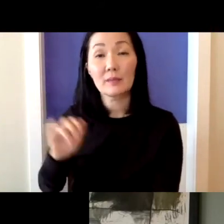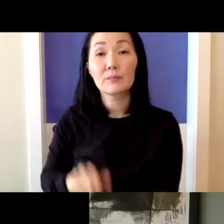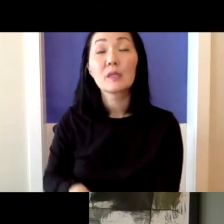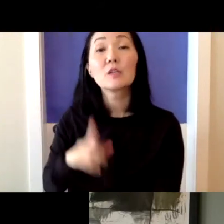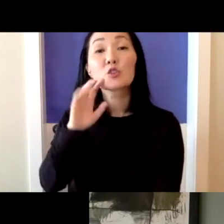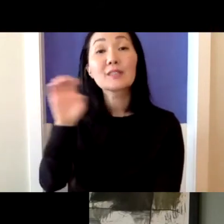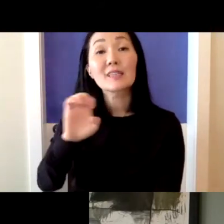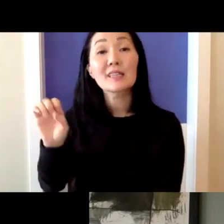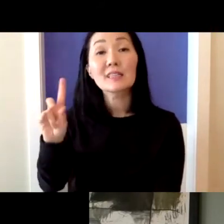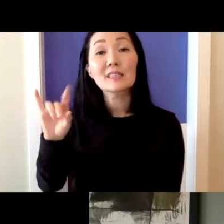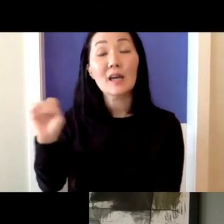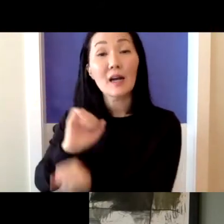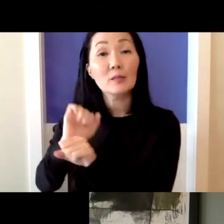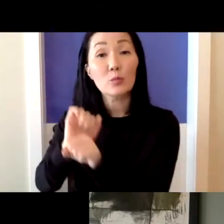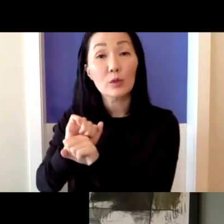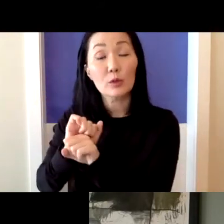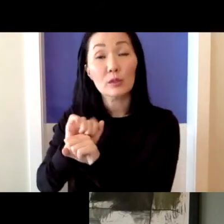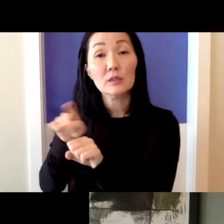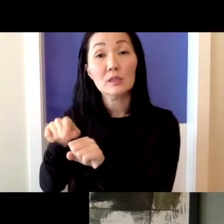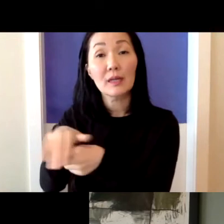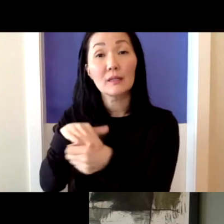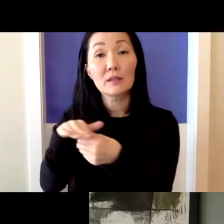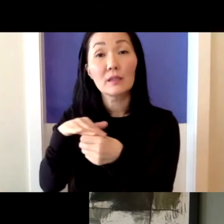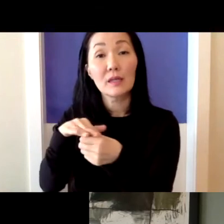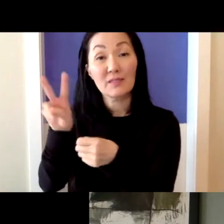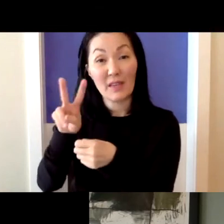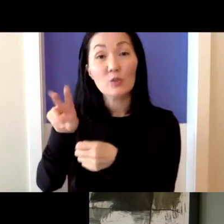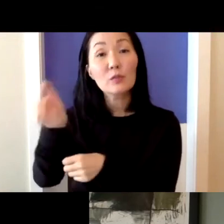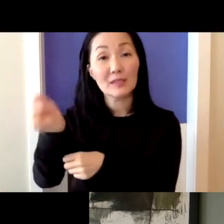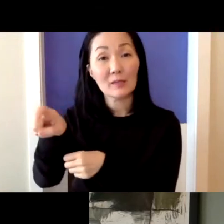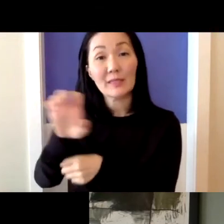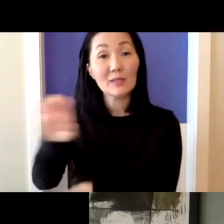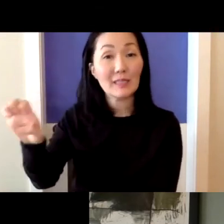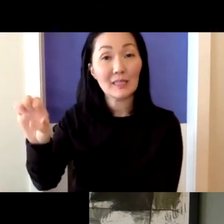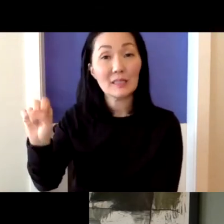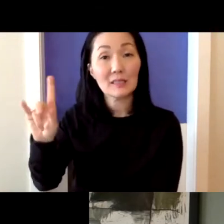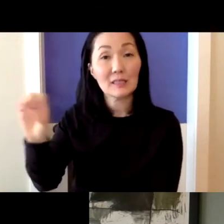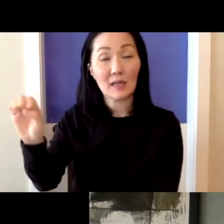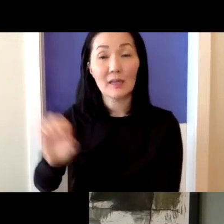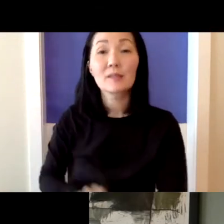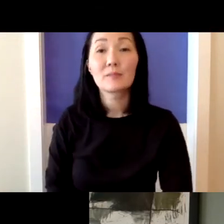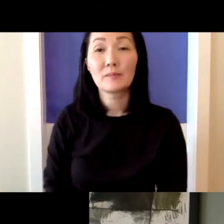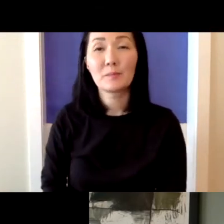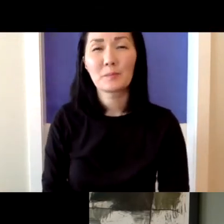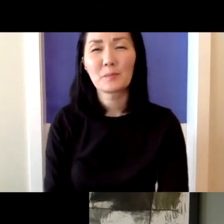income generation hub located on Vancouver's downtown east side. Over to you, Johanna.